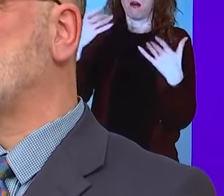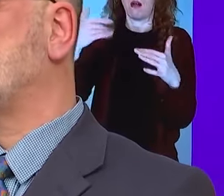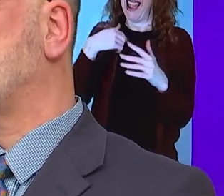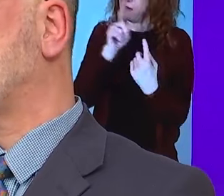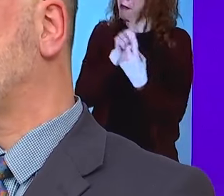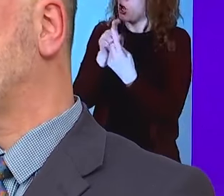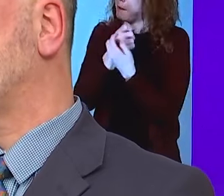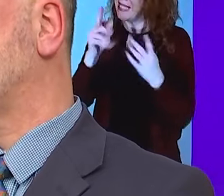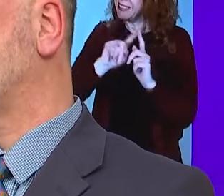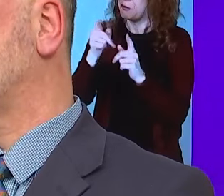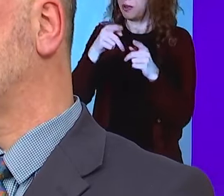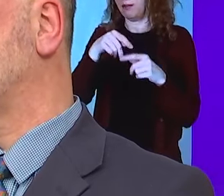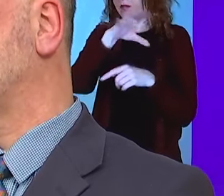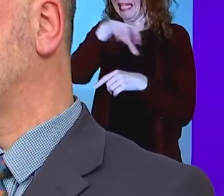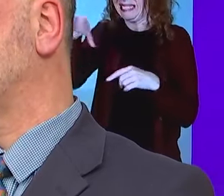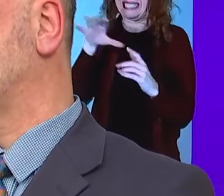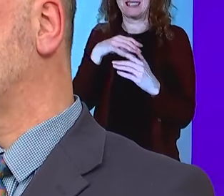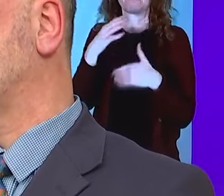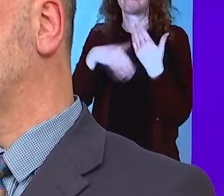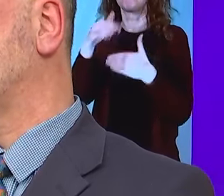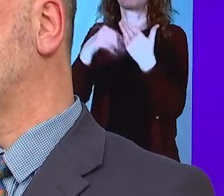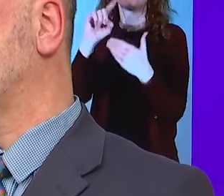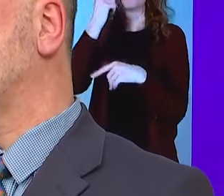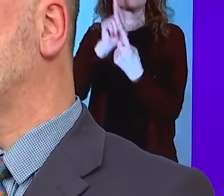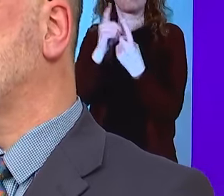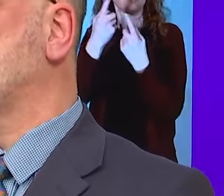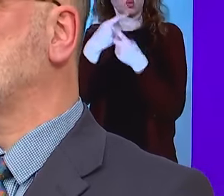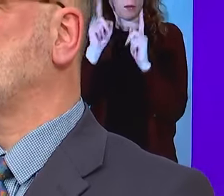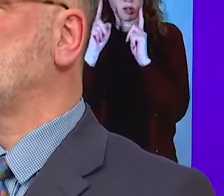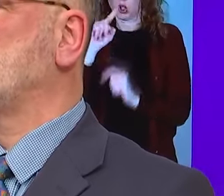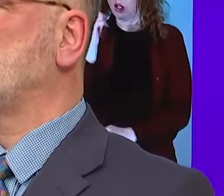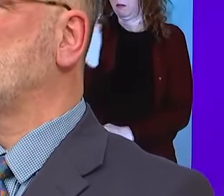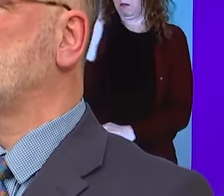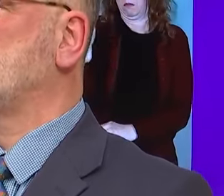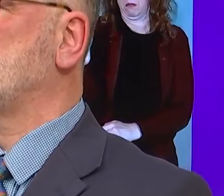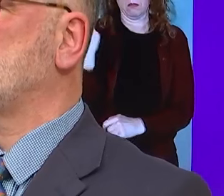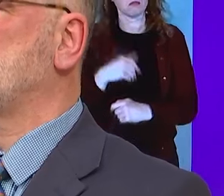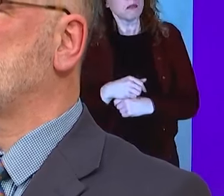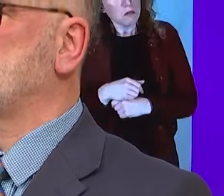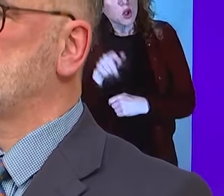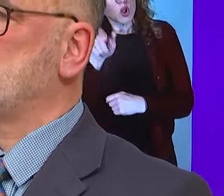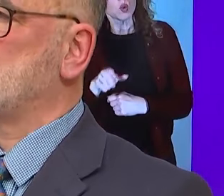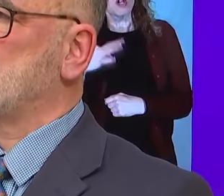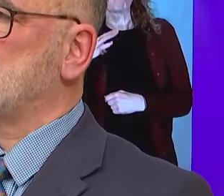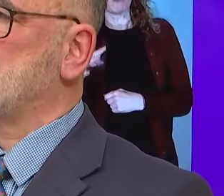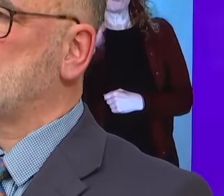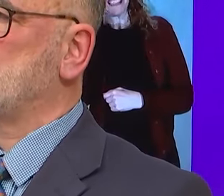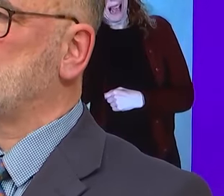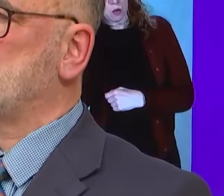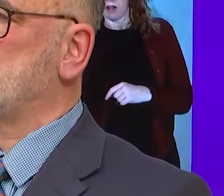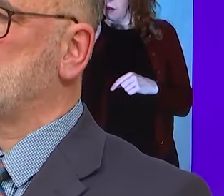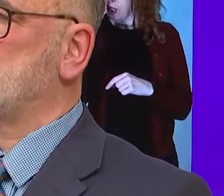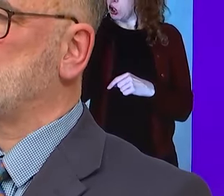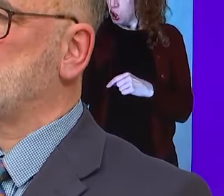various different guises since I first met her at university, approached me and said, the Student Representative Council, so it was Stirling